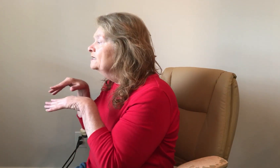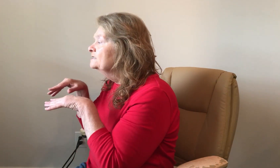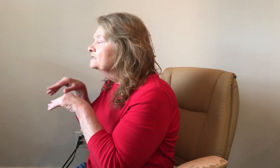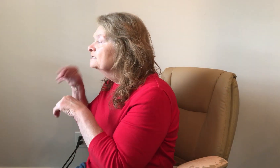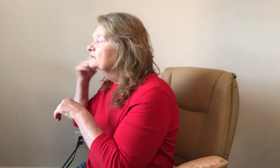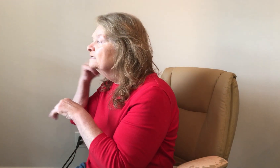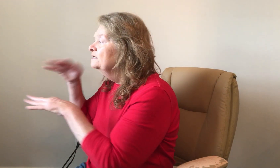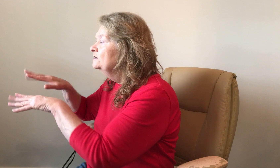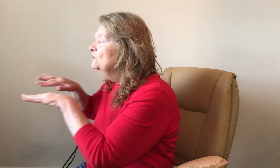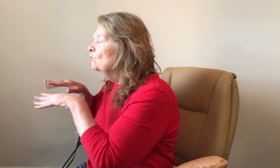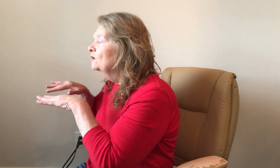Noise.